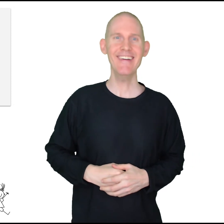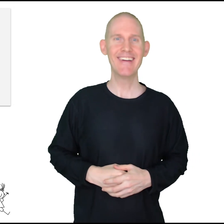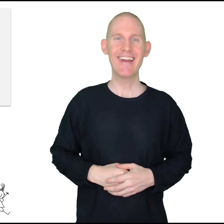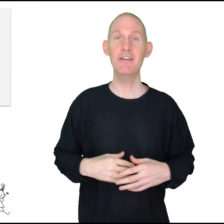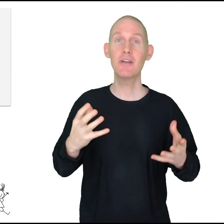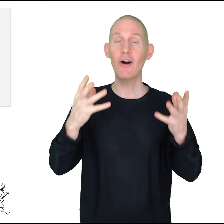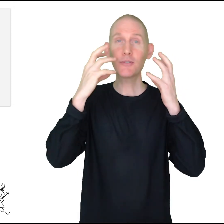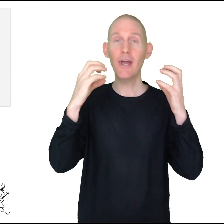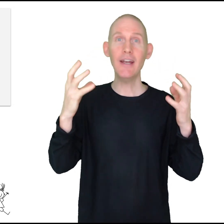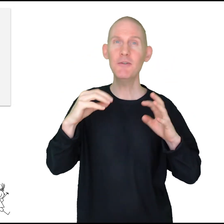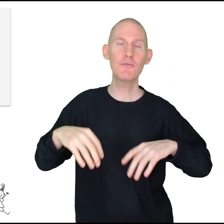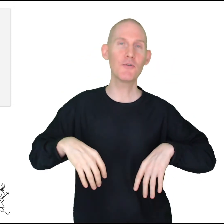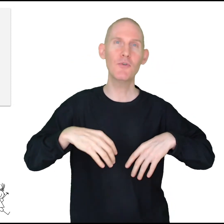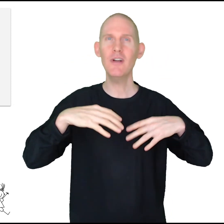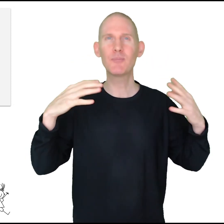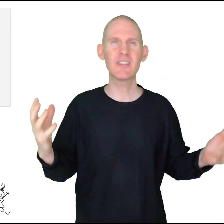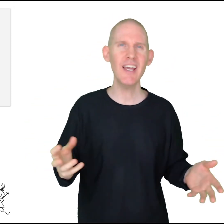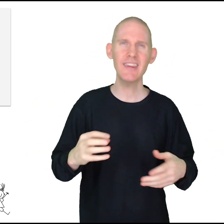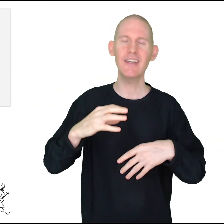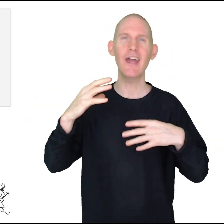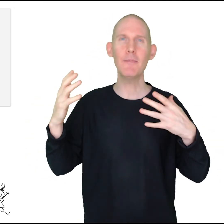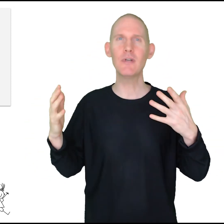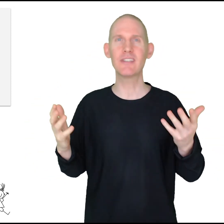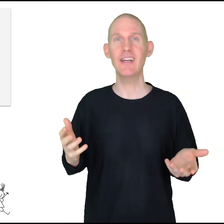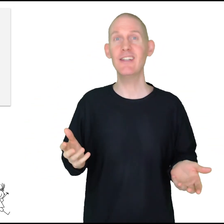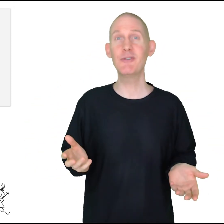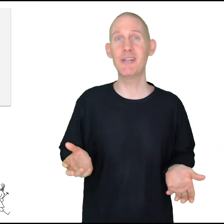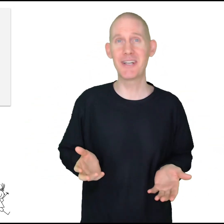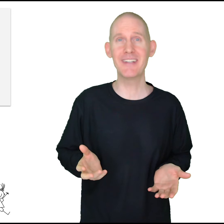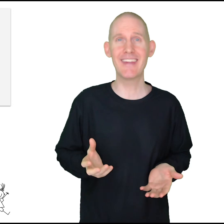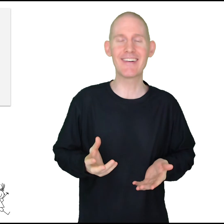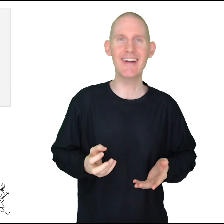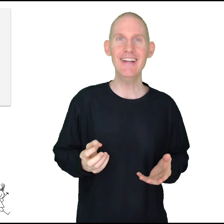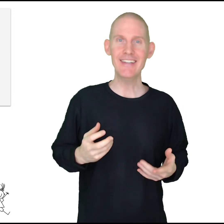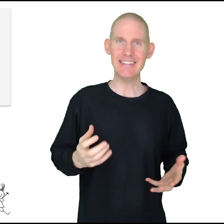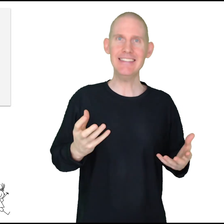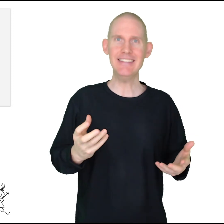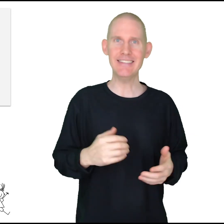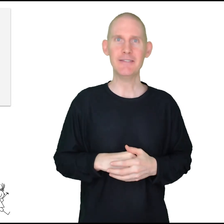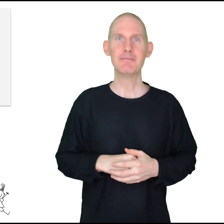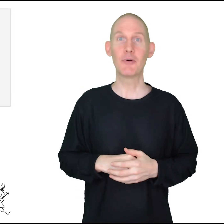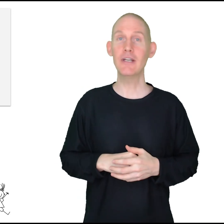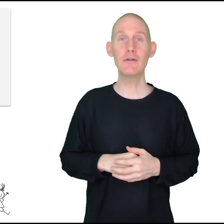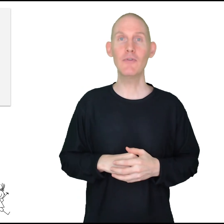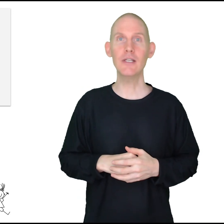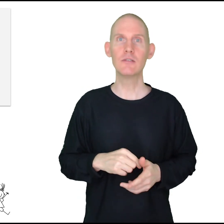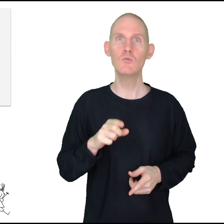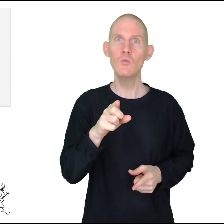And you can also add, if you're very upset that it happened, it's not usually a good thing, right? Put it in your face.